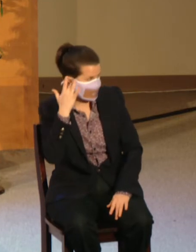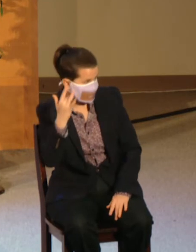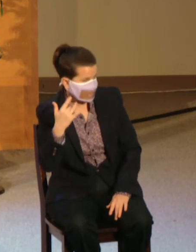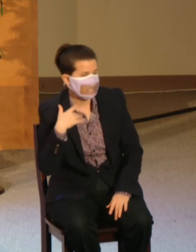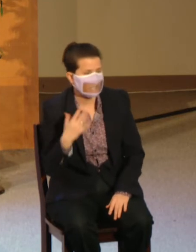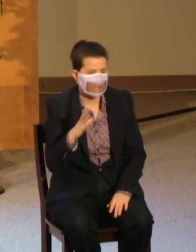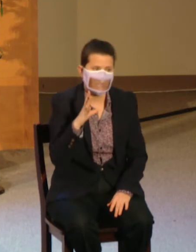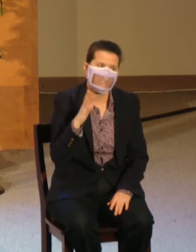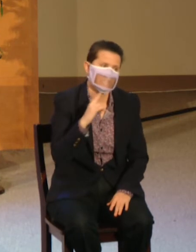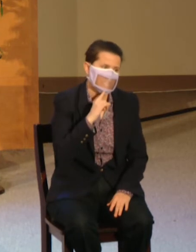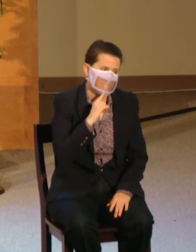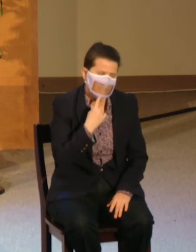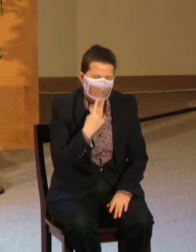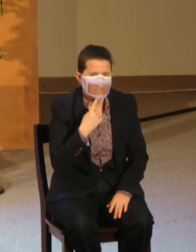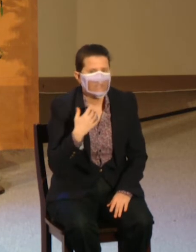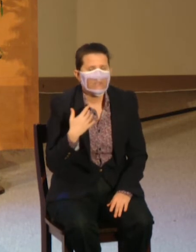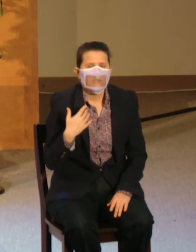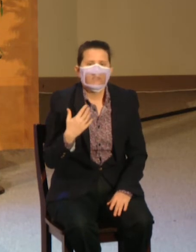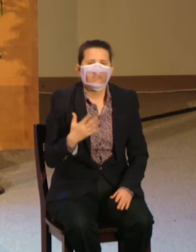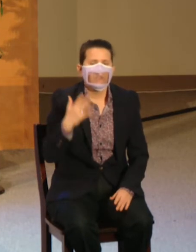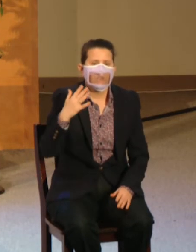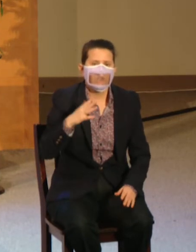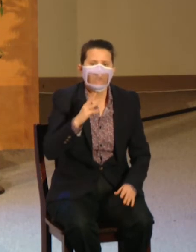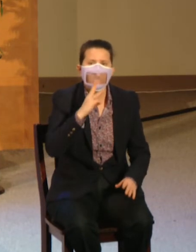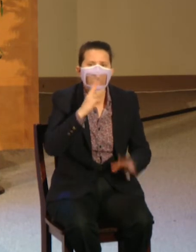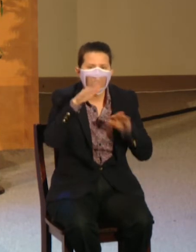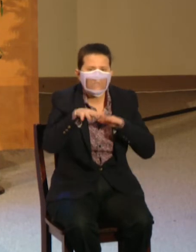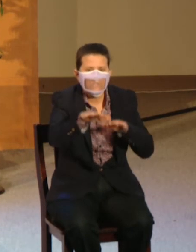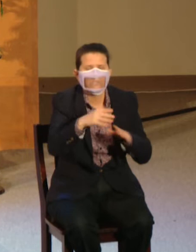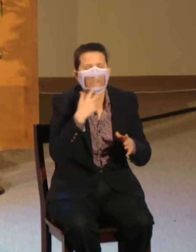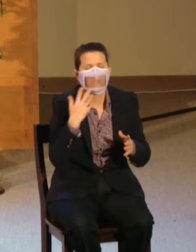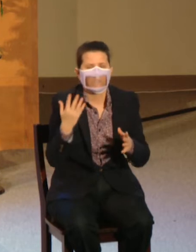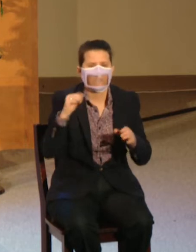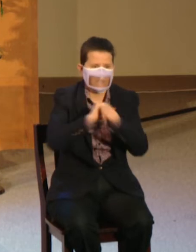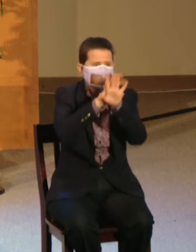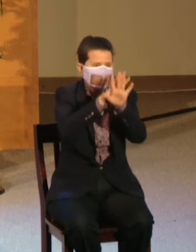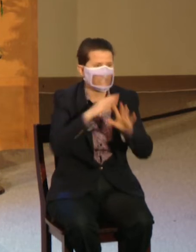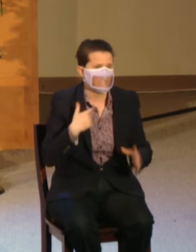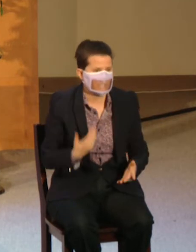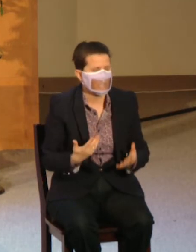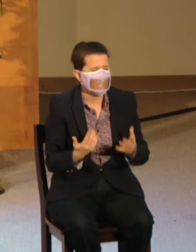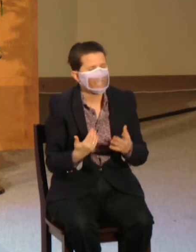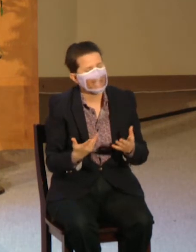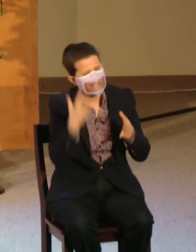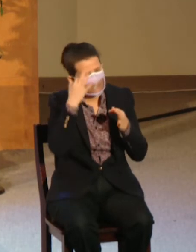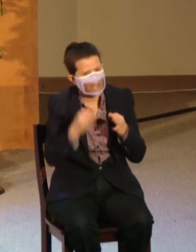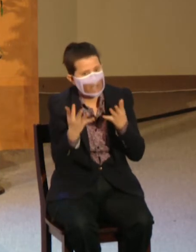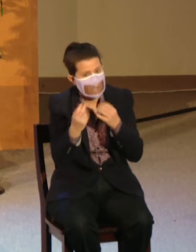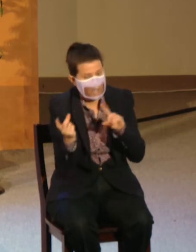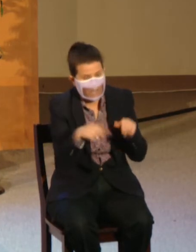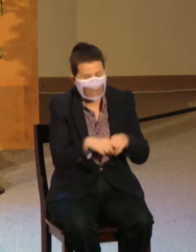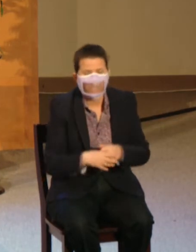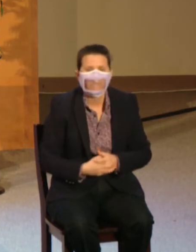mountains in Missouri. And so I had in my mind that I really wanted to go somewhere where there was oceans and mountains. And I ended up with